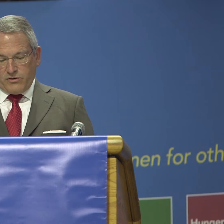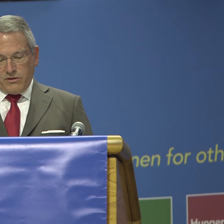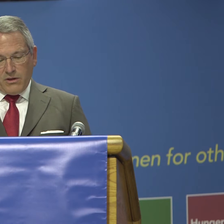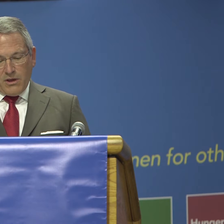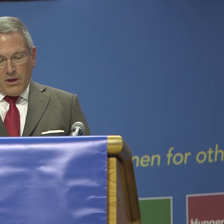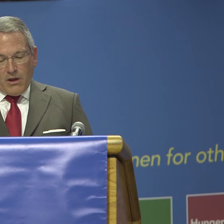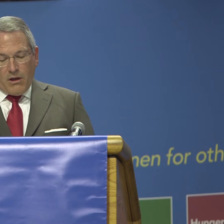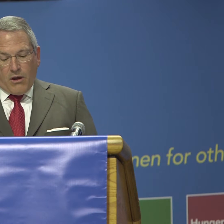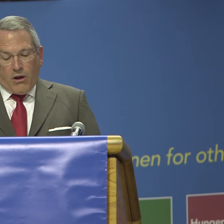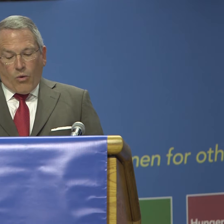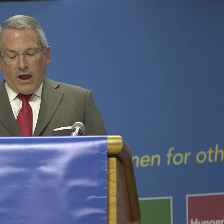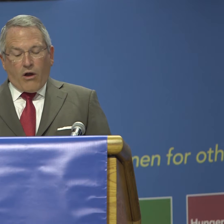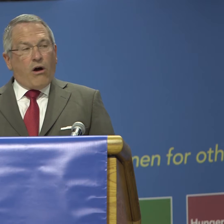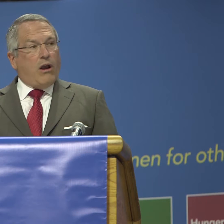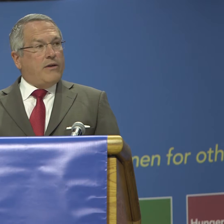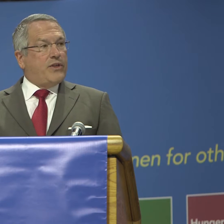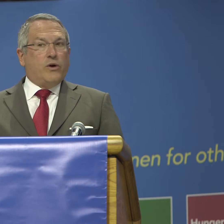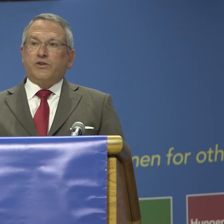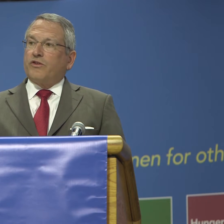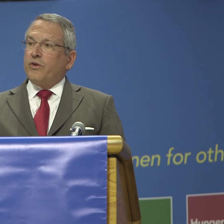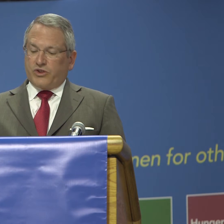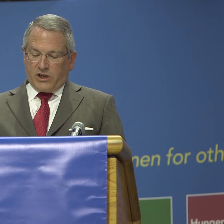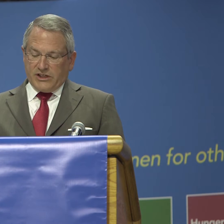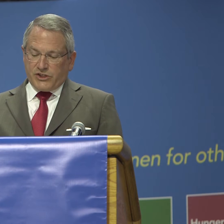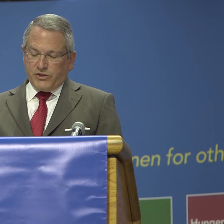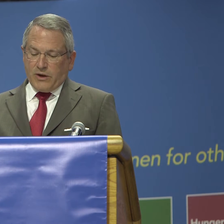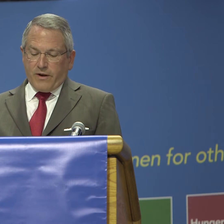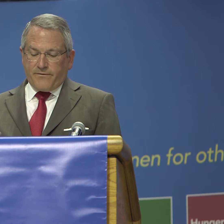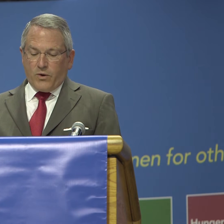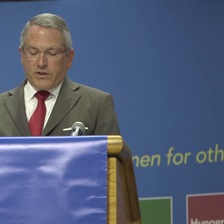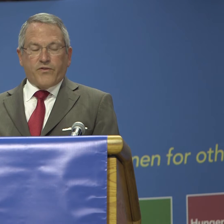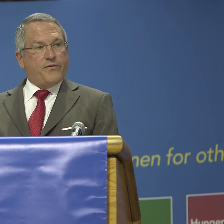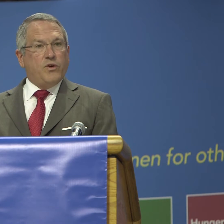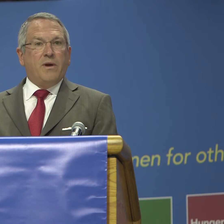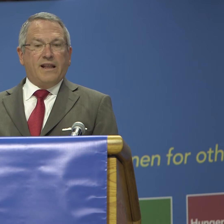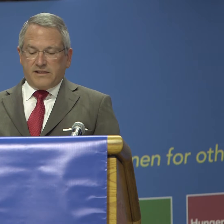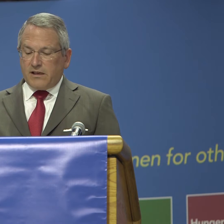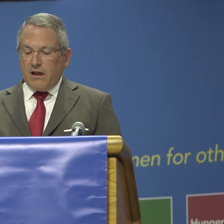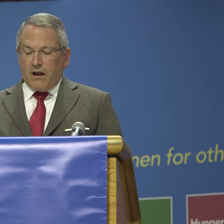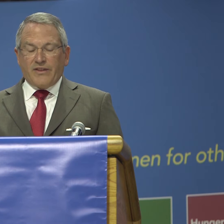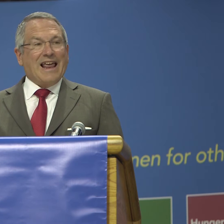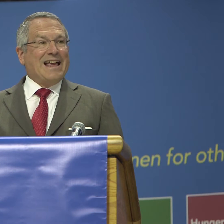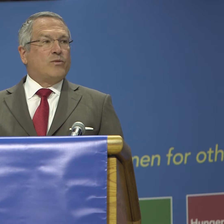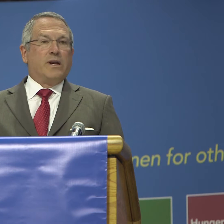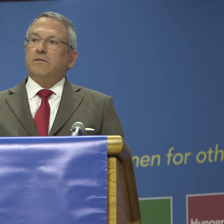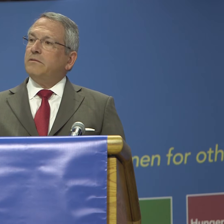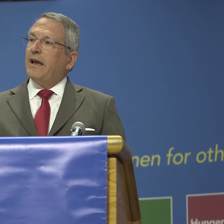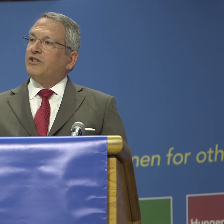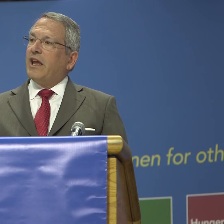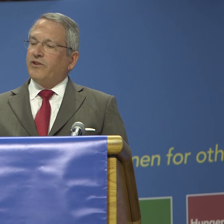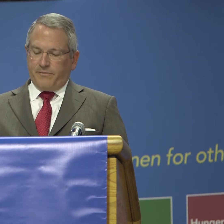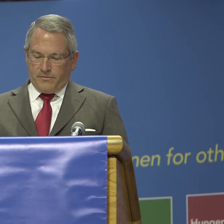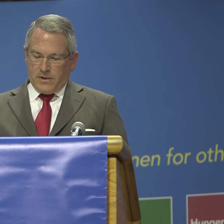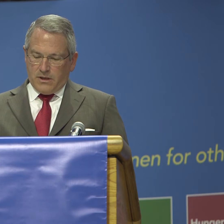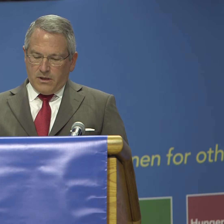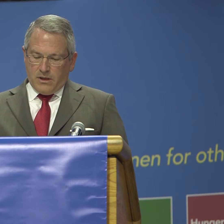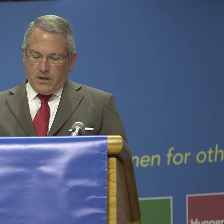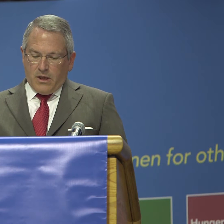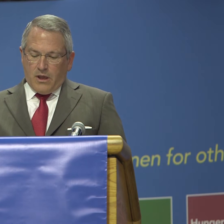me shows. While all of those are crucial issues, I want to focus for a few minutes on the last one,